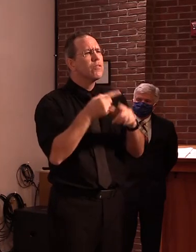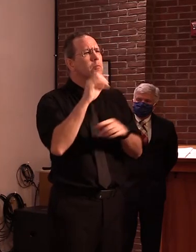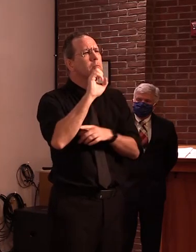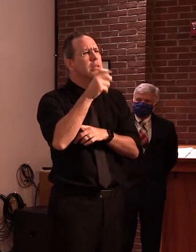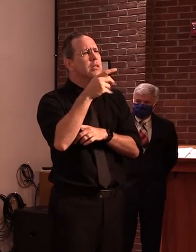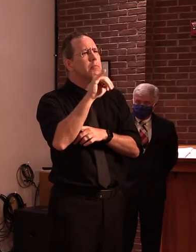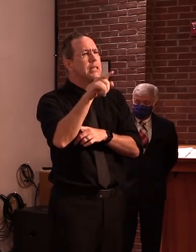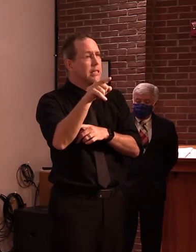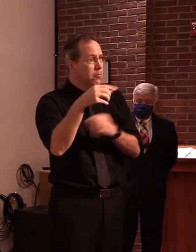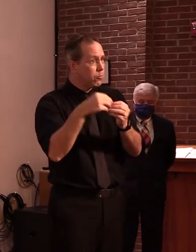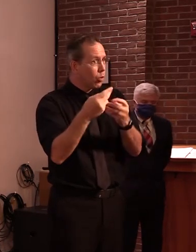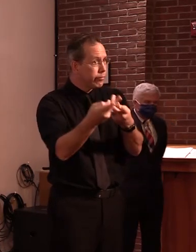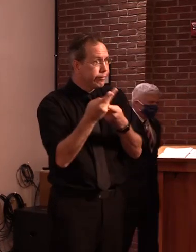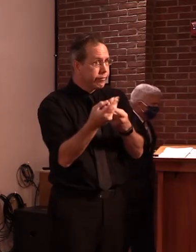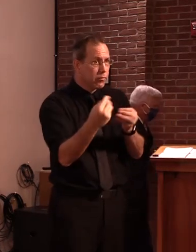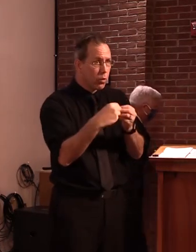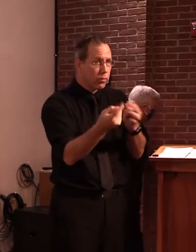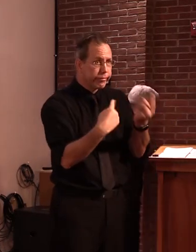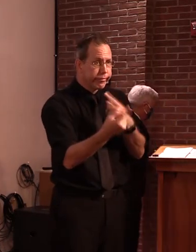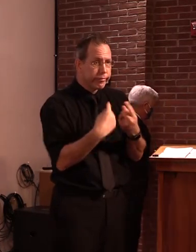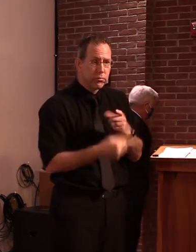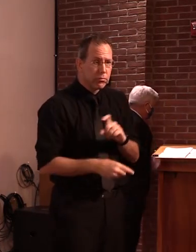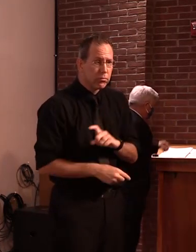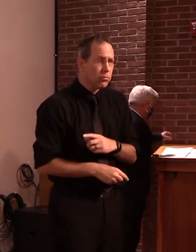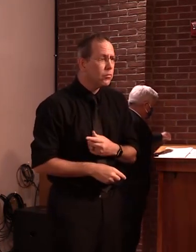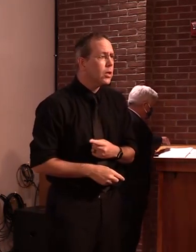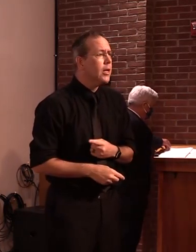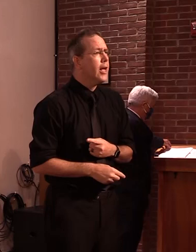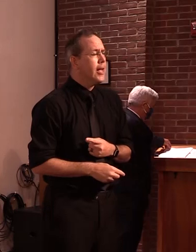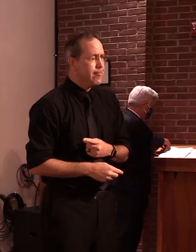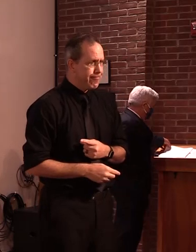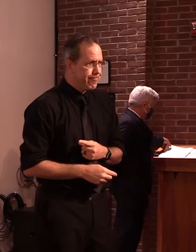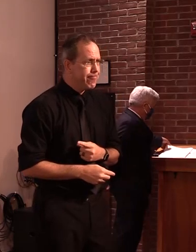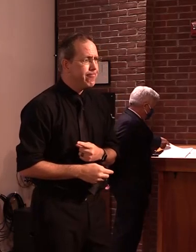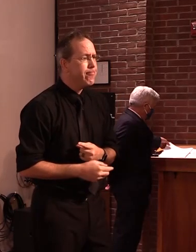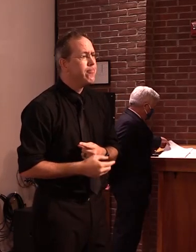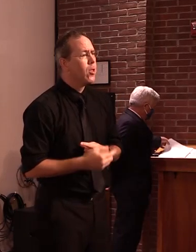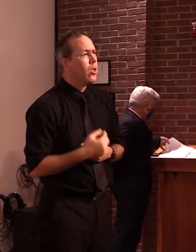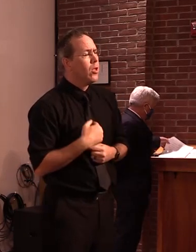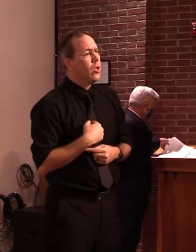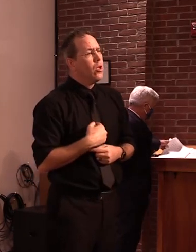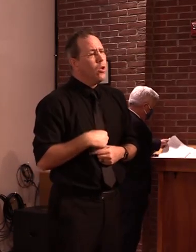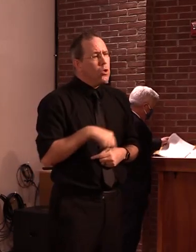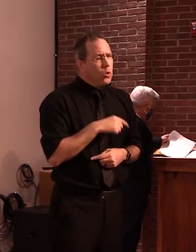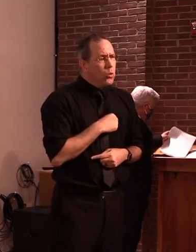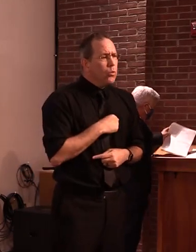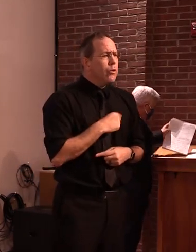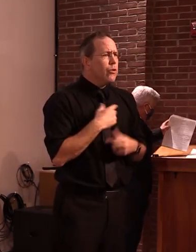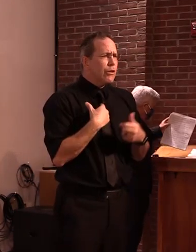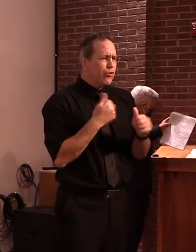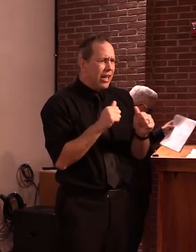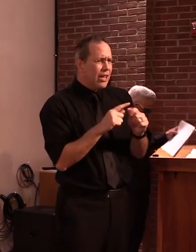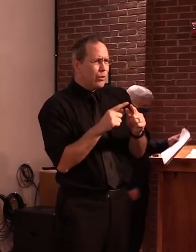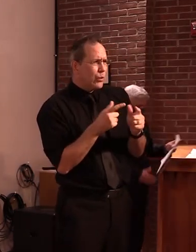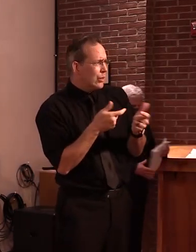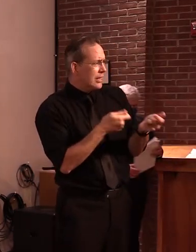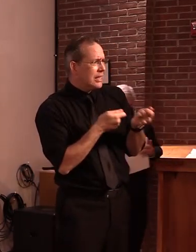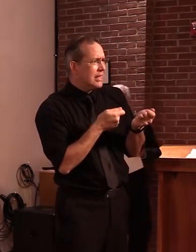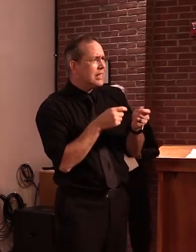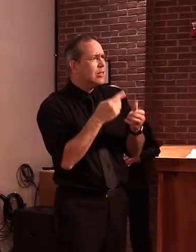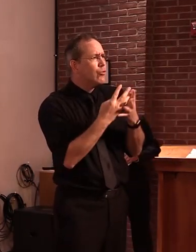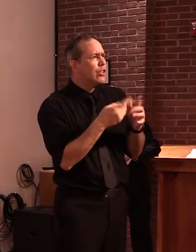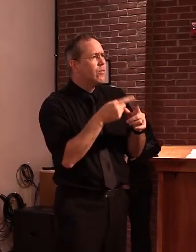Again, we will do all we can in order to bring as many people back as